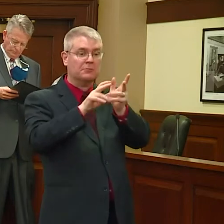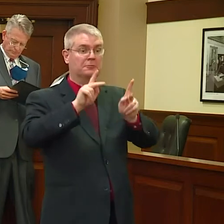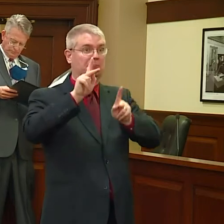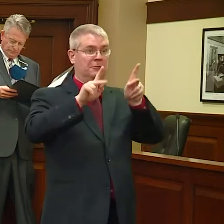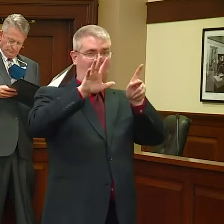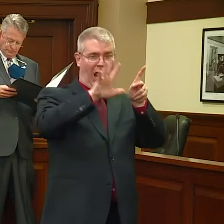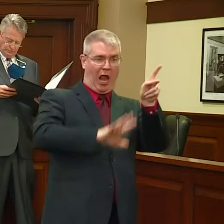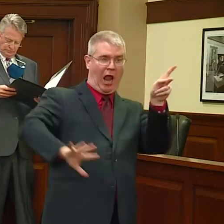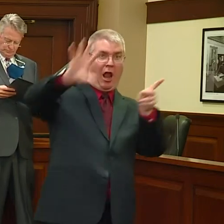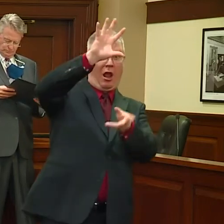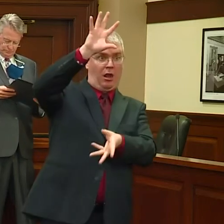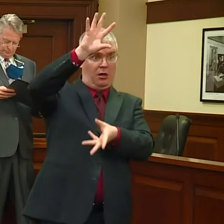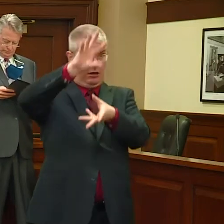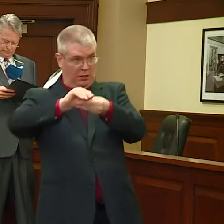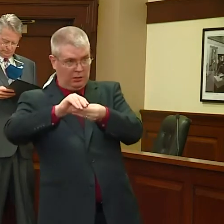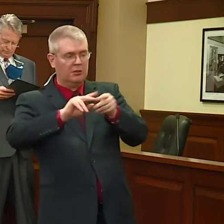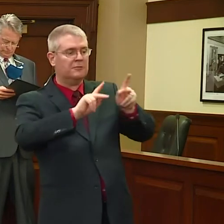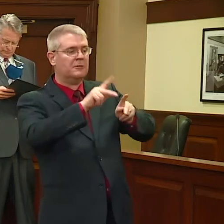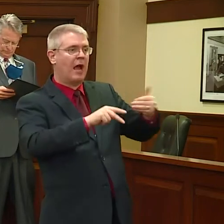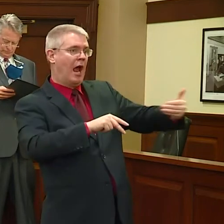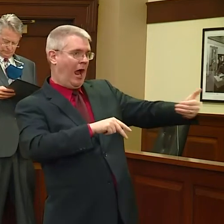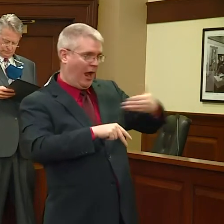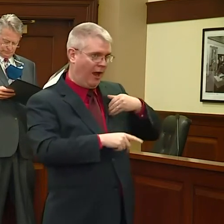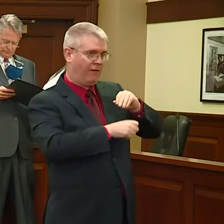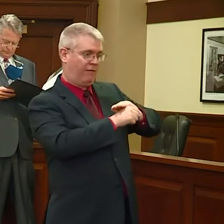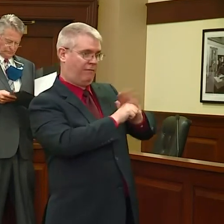So that's what we're ranked 7th for right now.